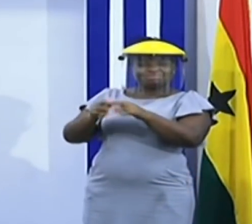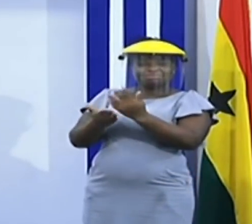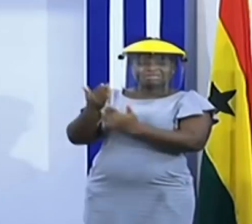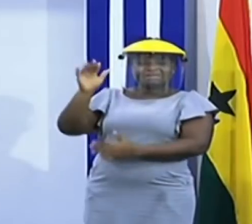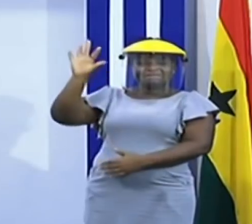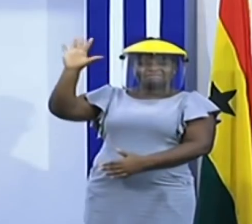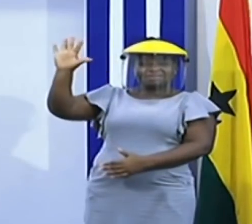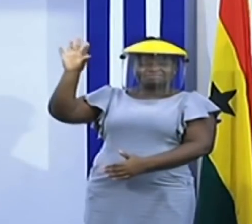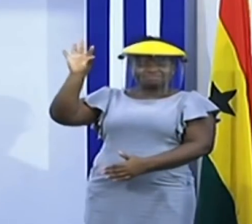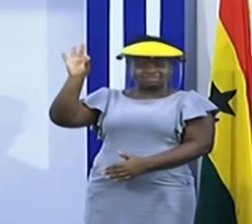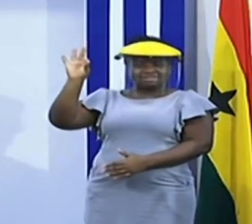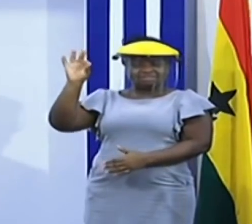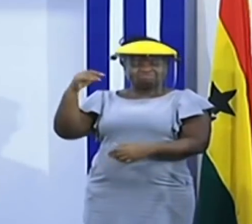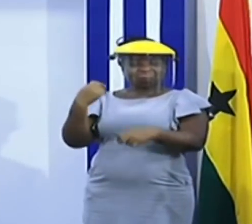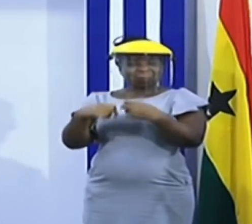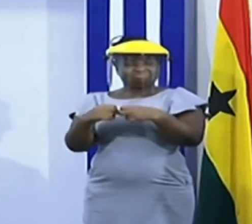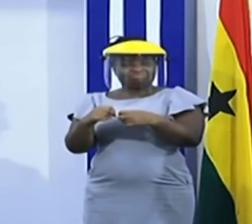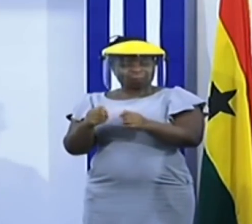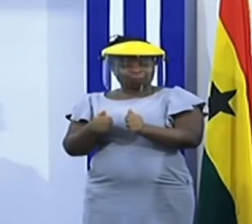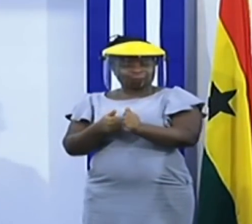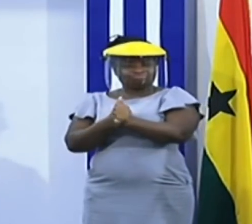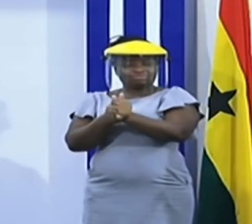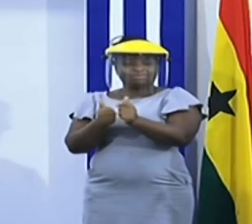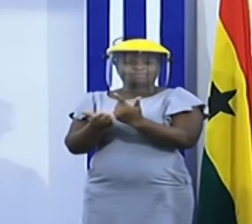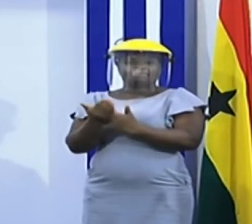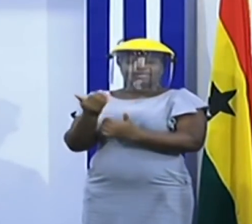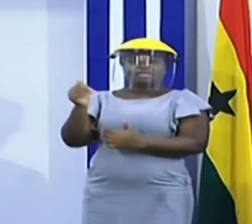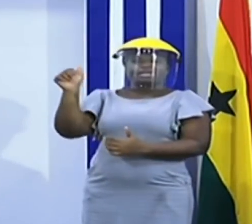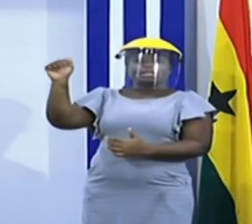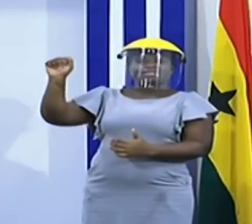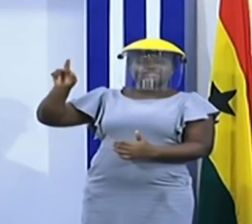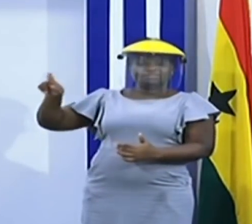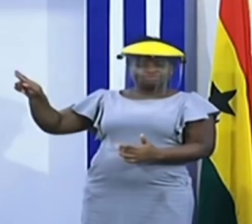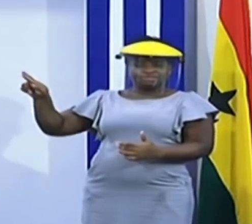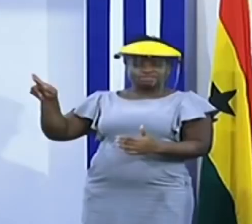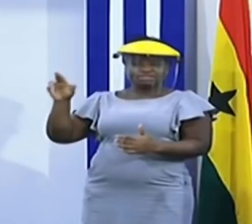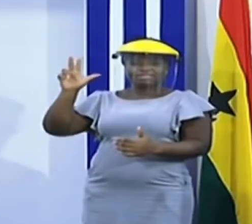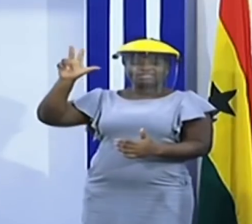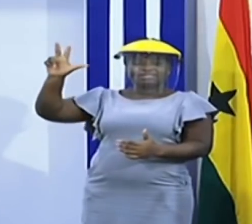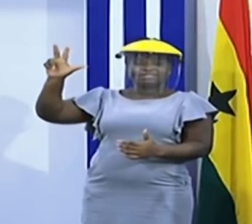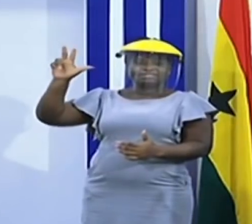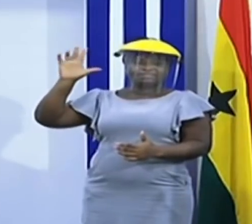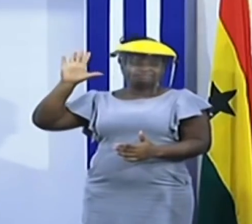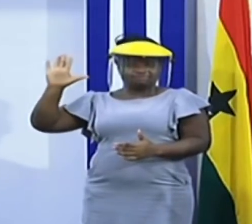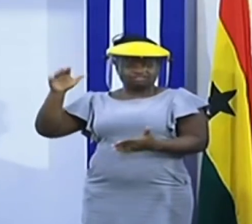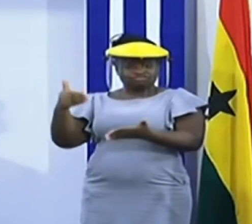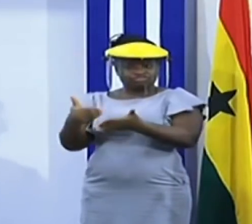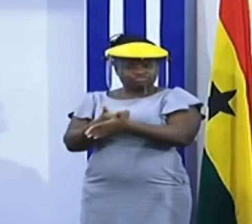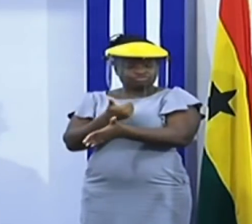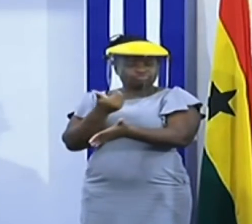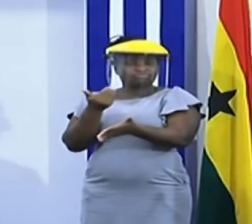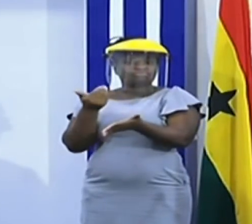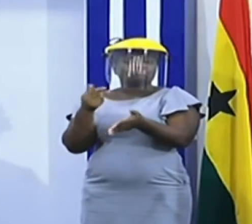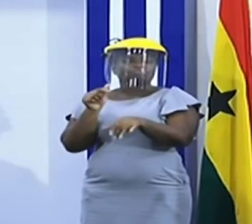cases, and followed by Ashanti with 35 new cases. At the same period, we have